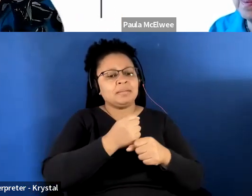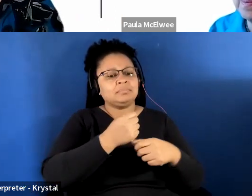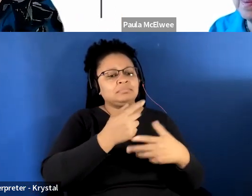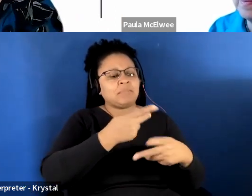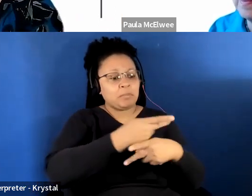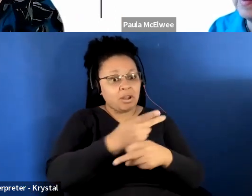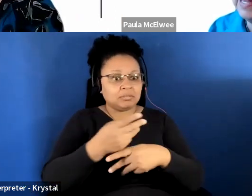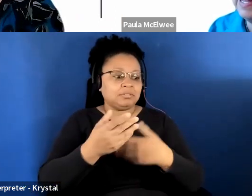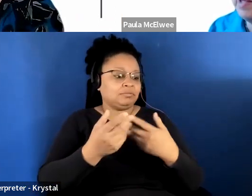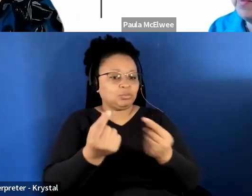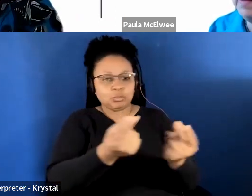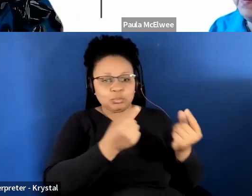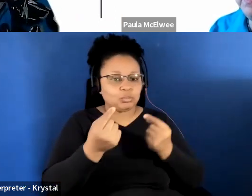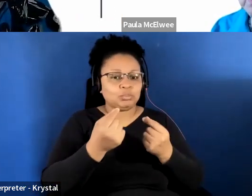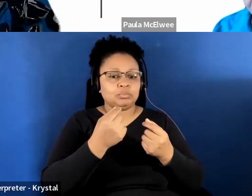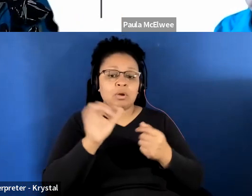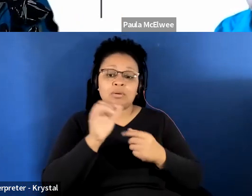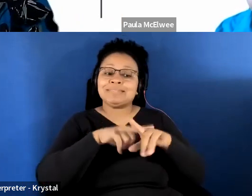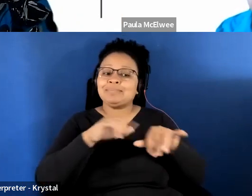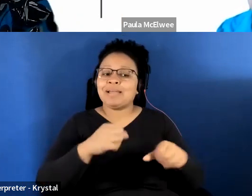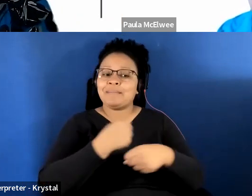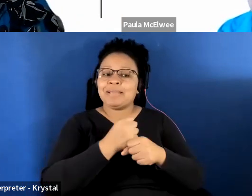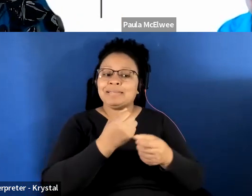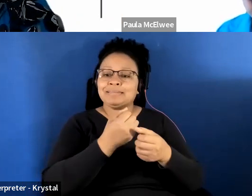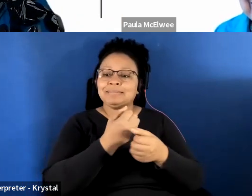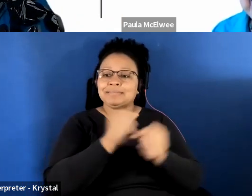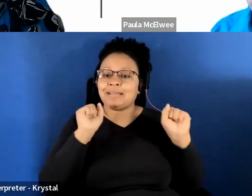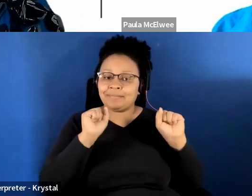safe. Yeah, and they may even bond over the,